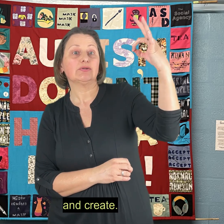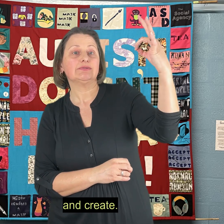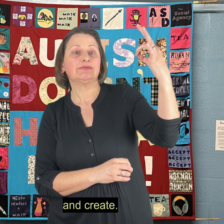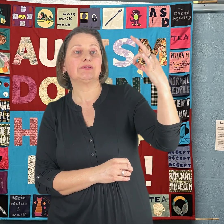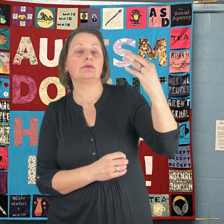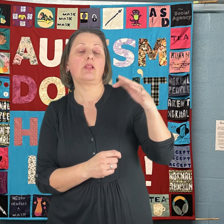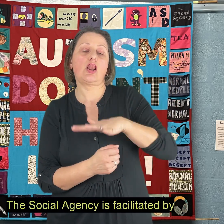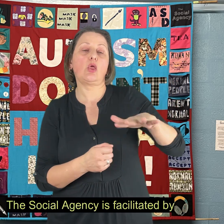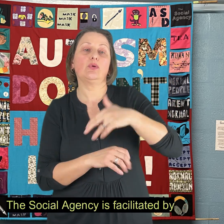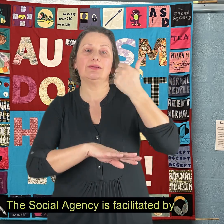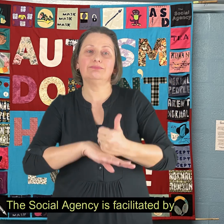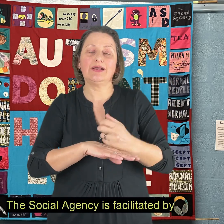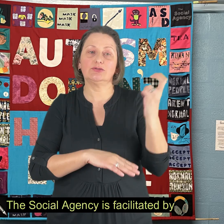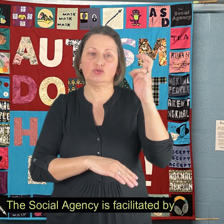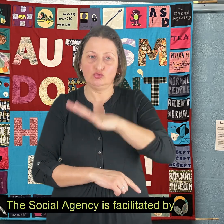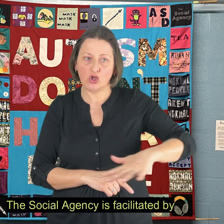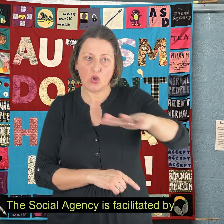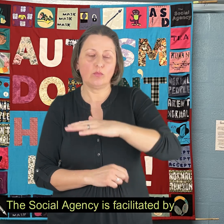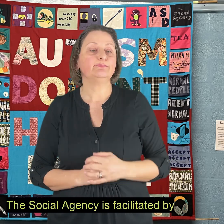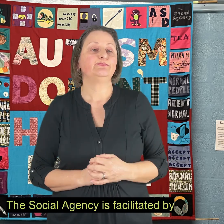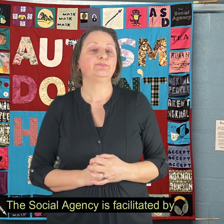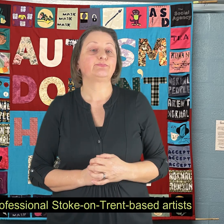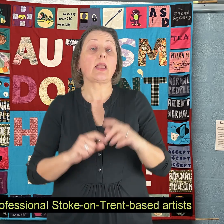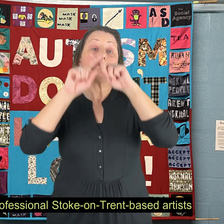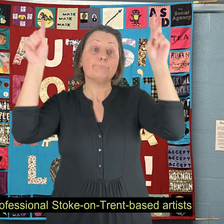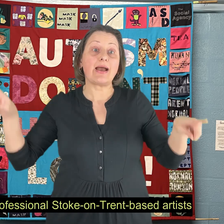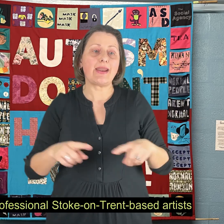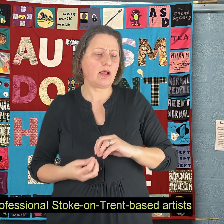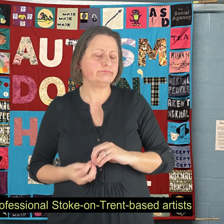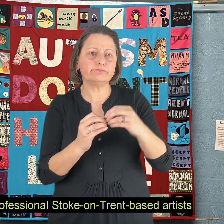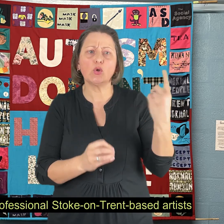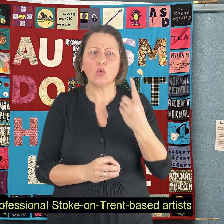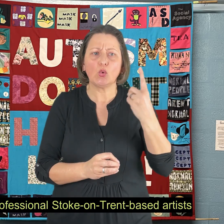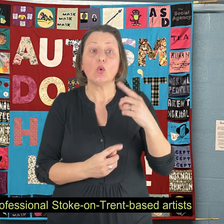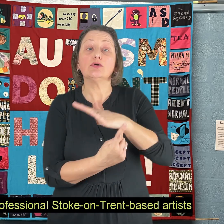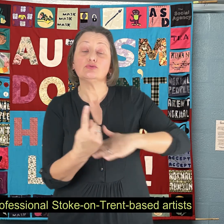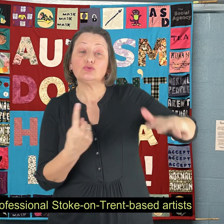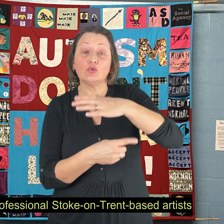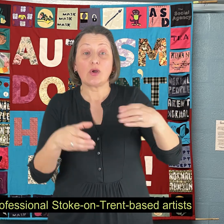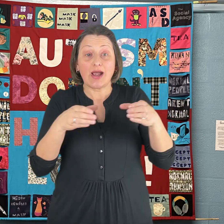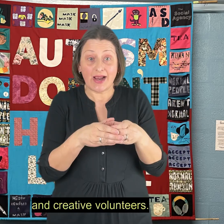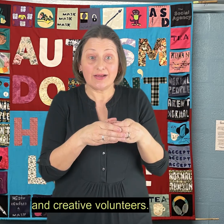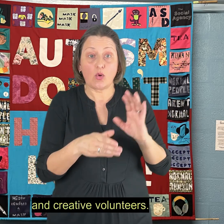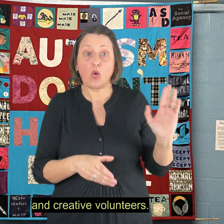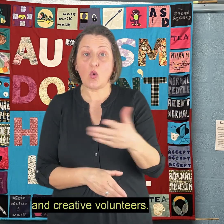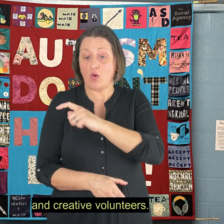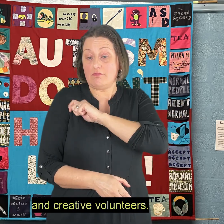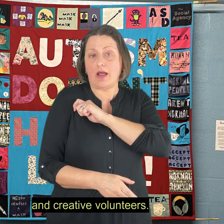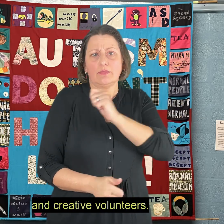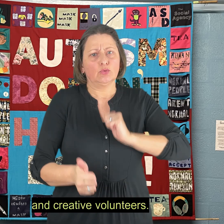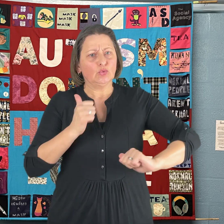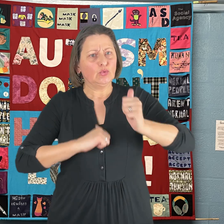and create. The Social Agency is facilitated by professional Stoke-on-Trent-based artists and